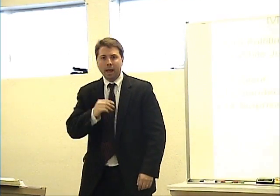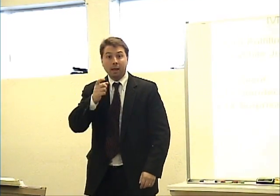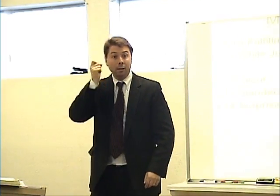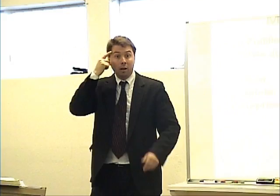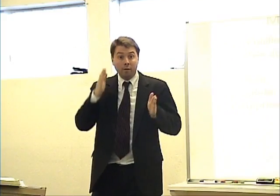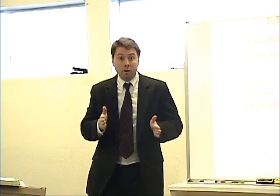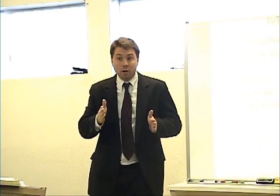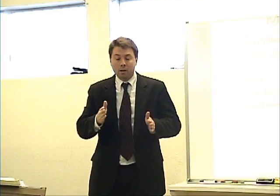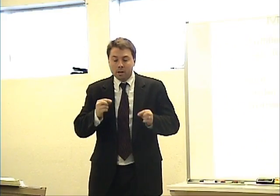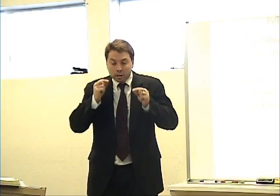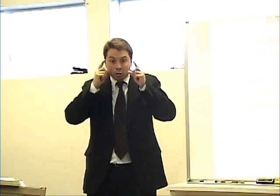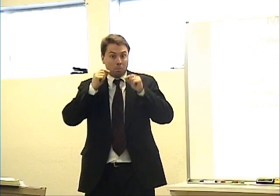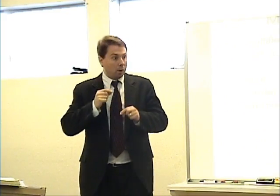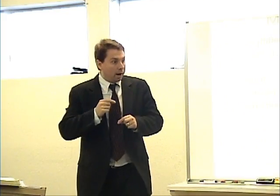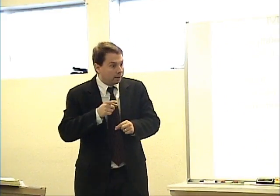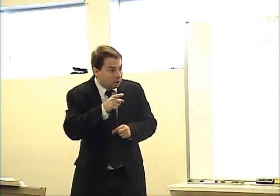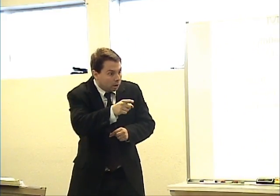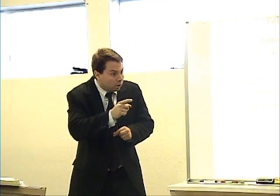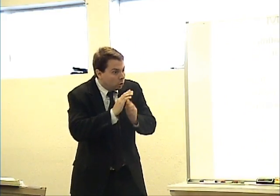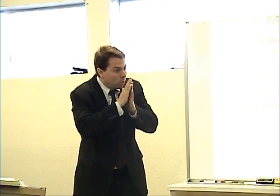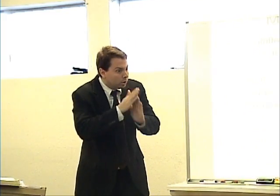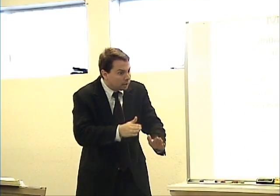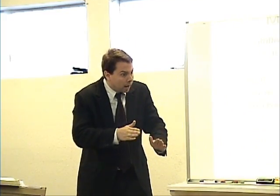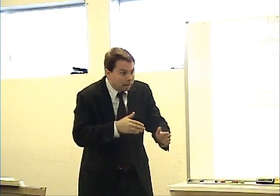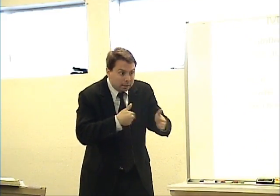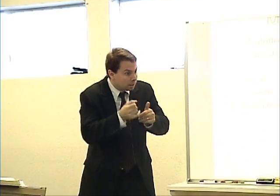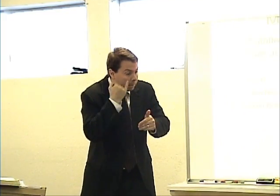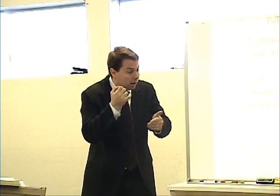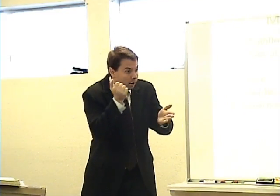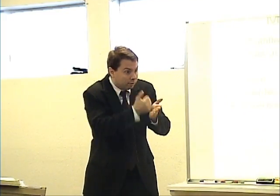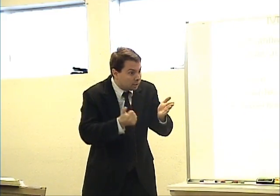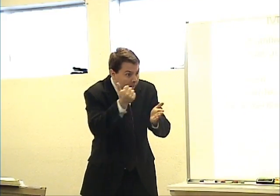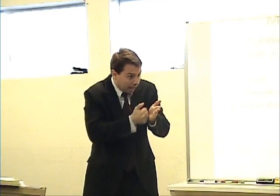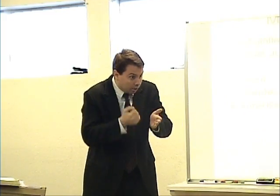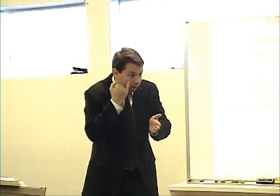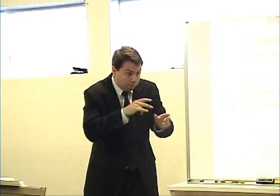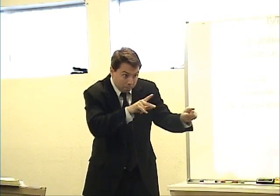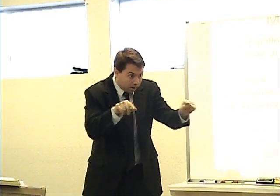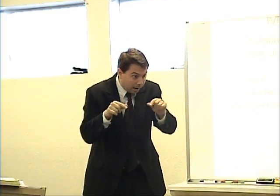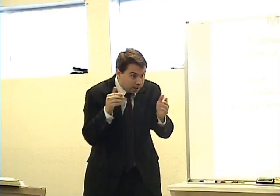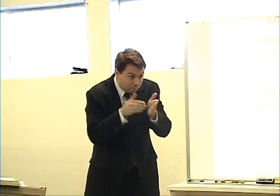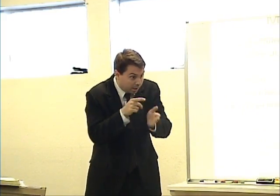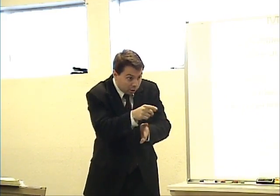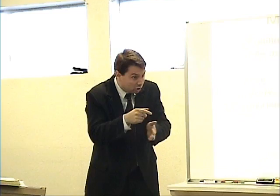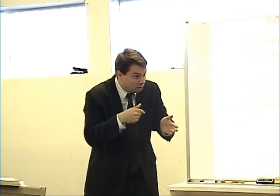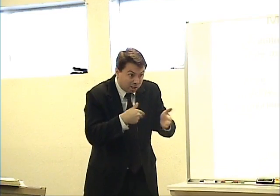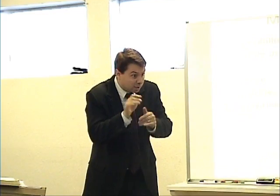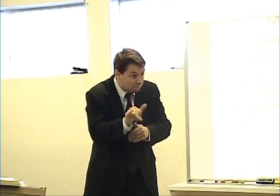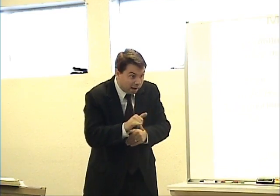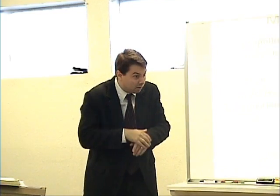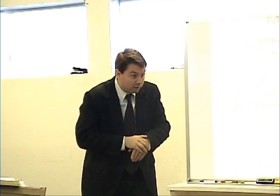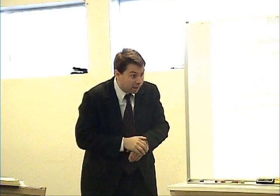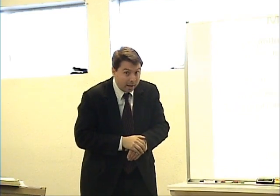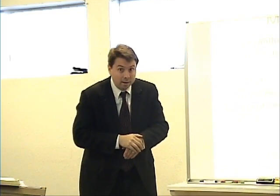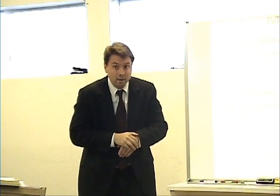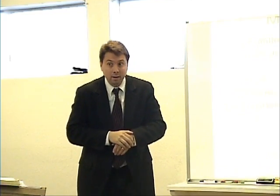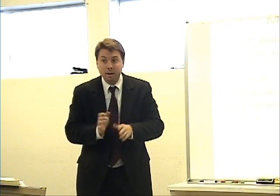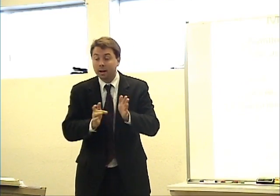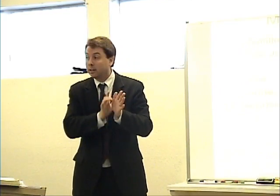And the governor is surprised. You are silent? Doesn't matter if slander, if people gossip against you, it doesn't matter for that. And